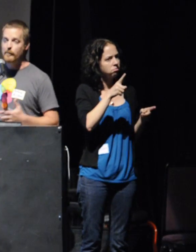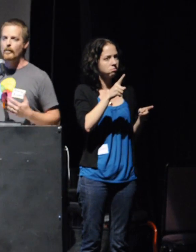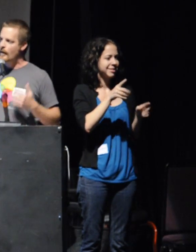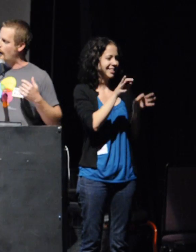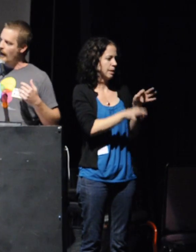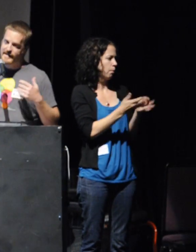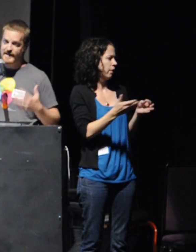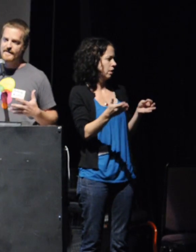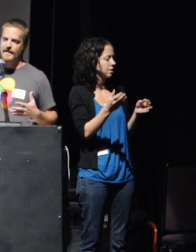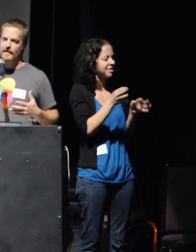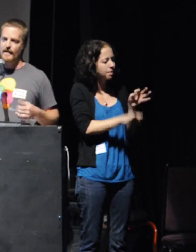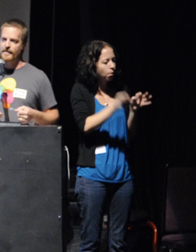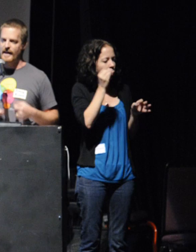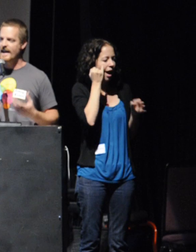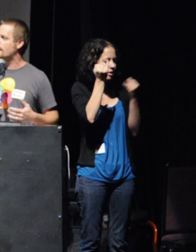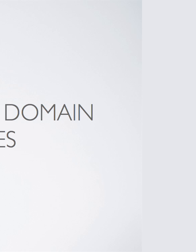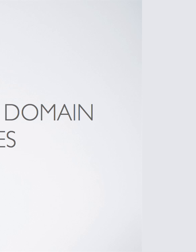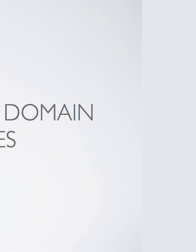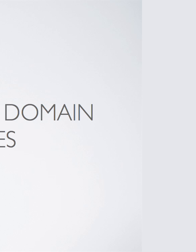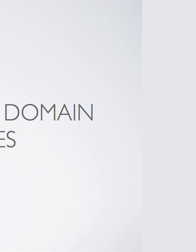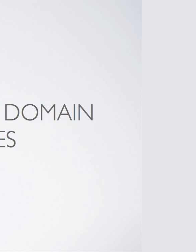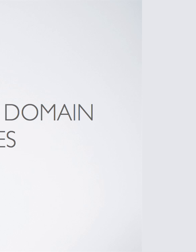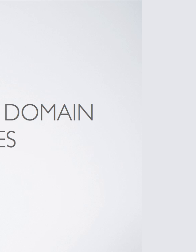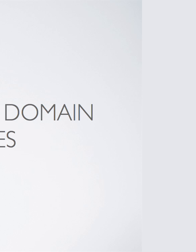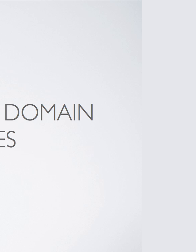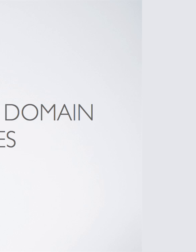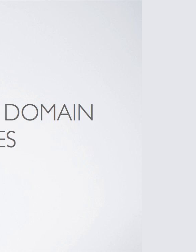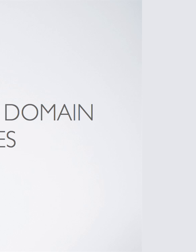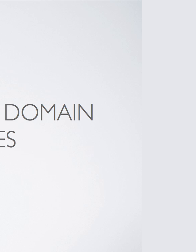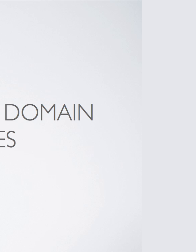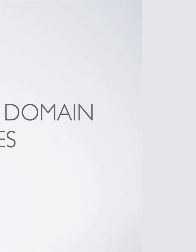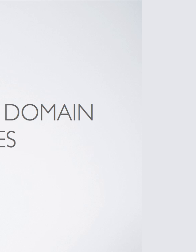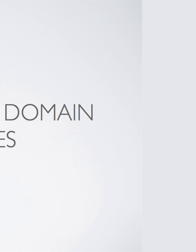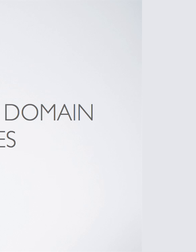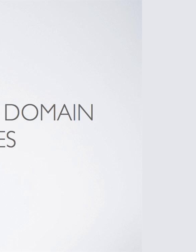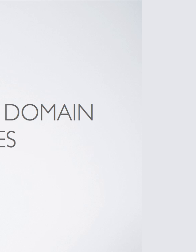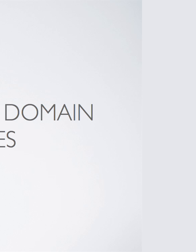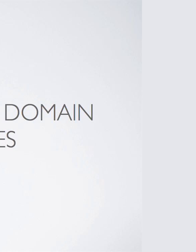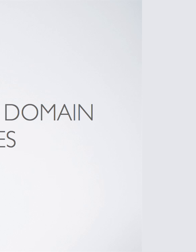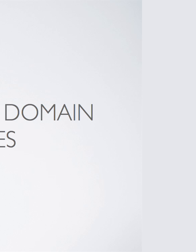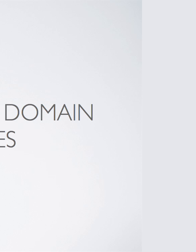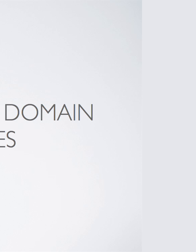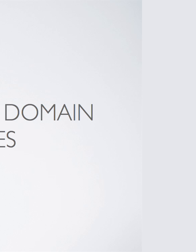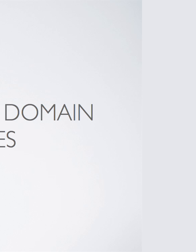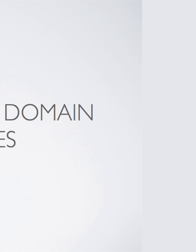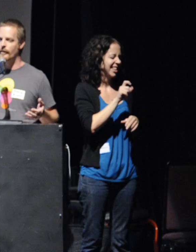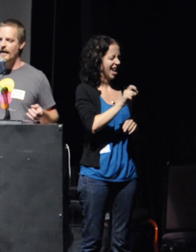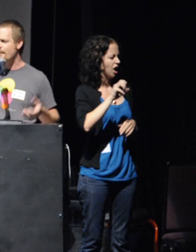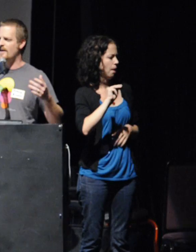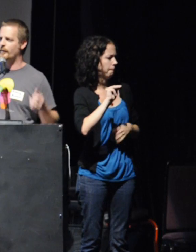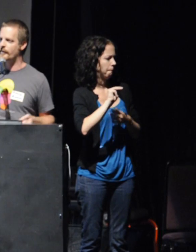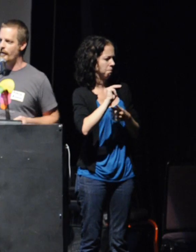really simple ideas in it that I think anybody can understand. Okay, a little about domain names first. So domain names, that's like